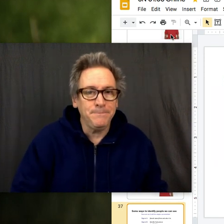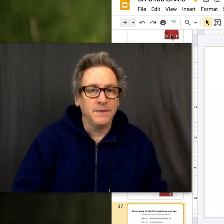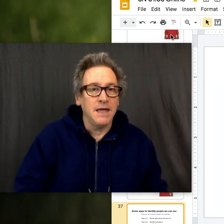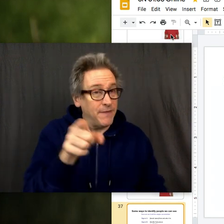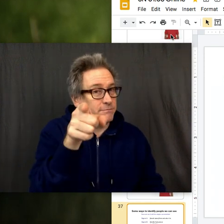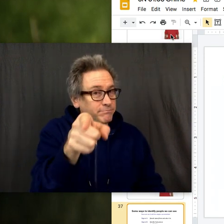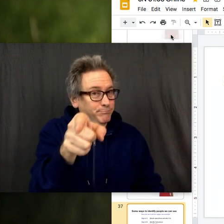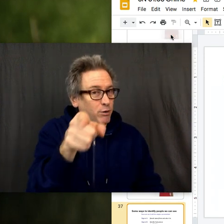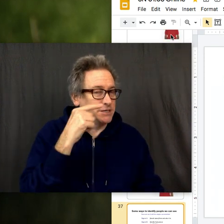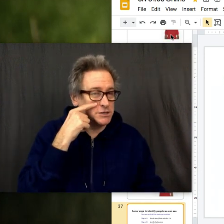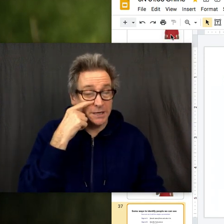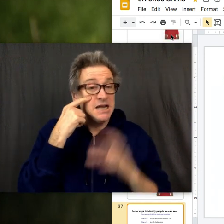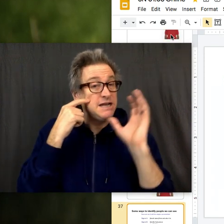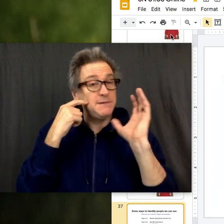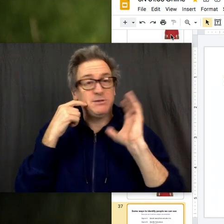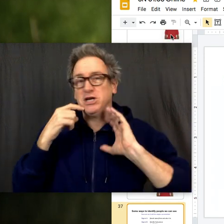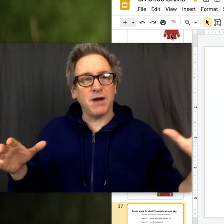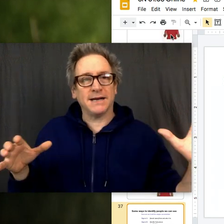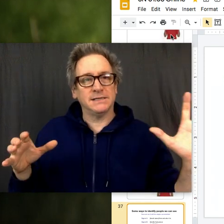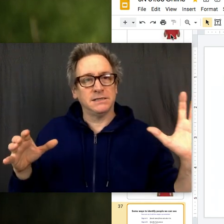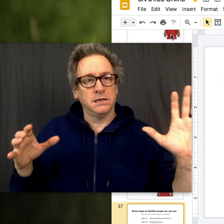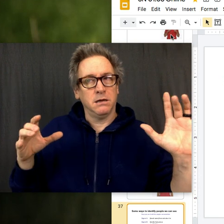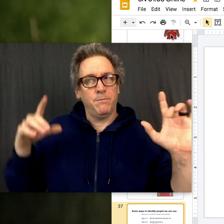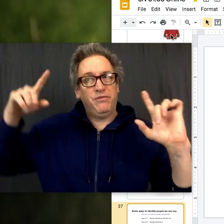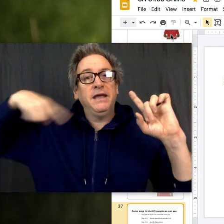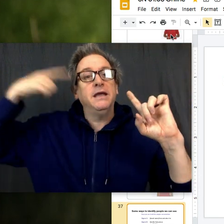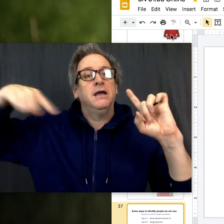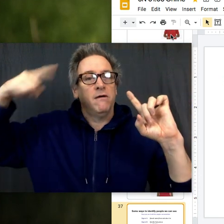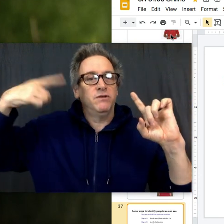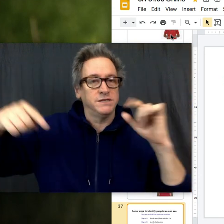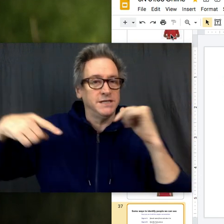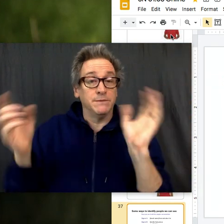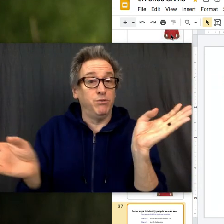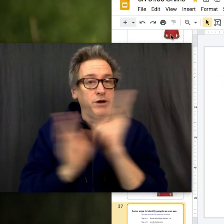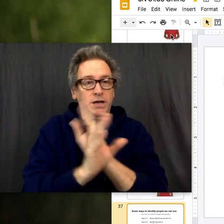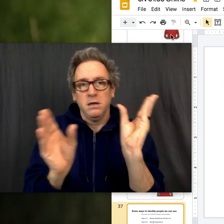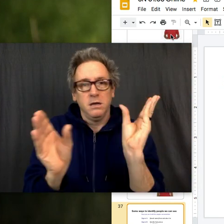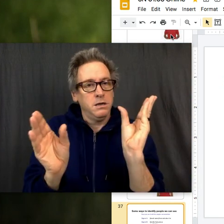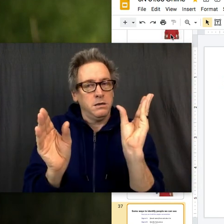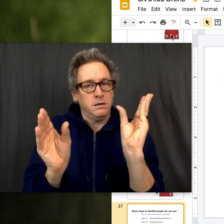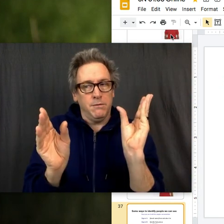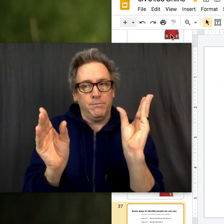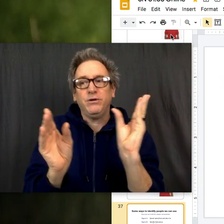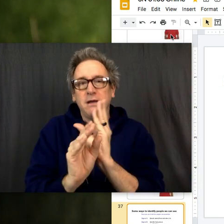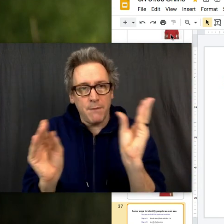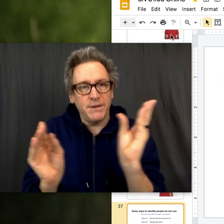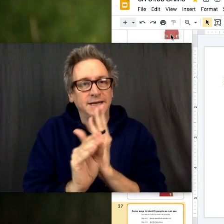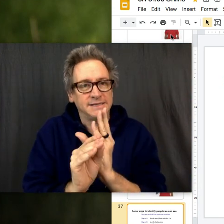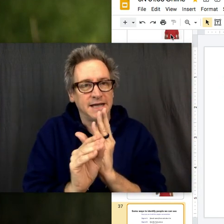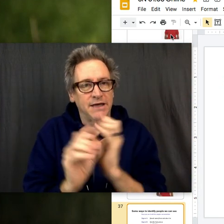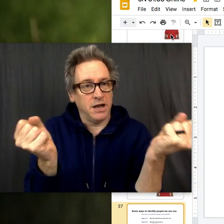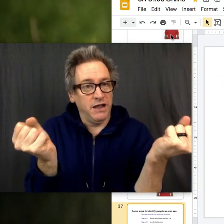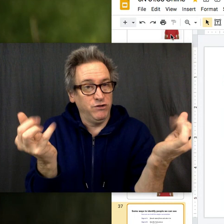okay, and then point to the screen. Just to practice thinking of those things and pretty common